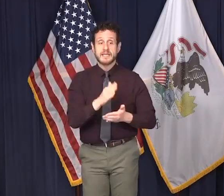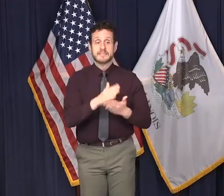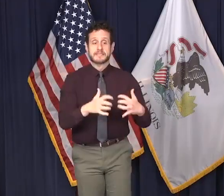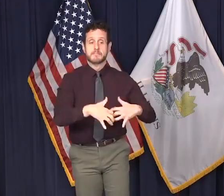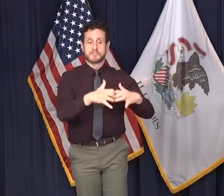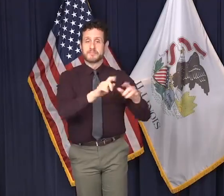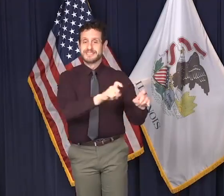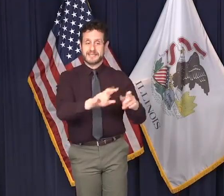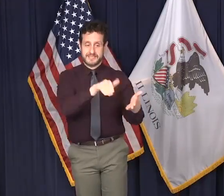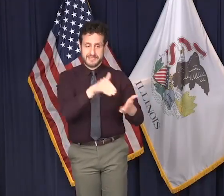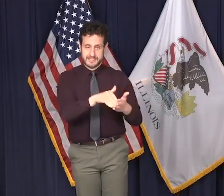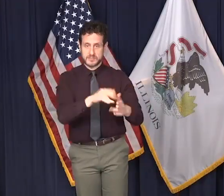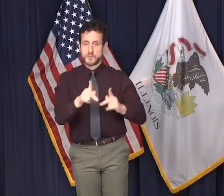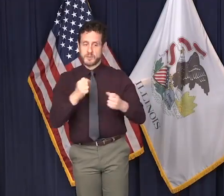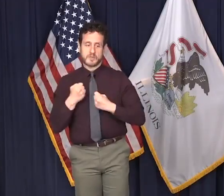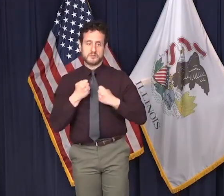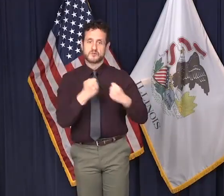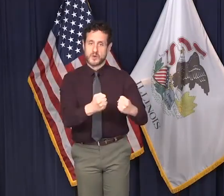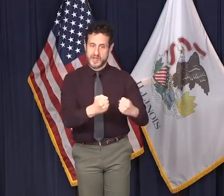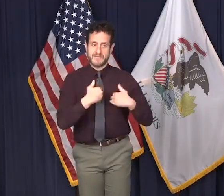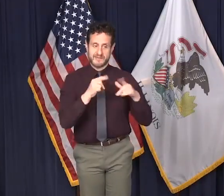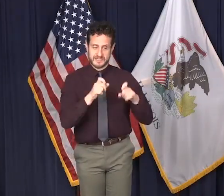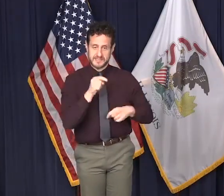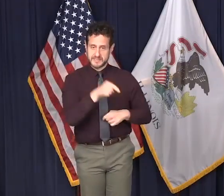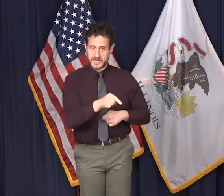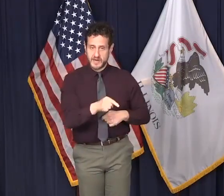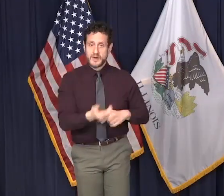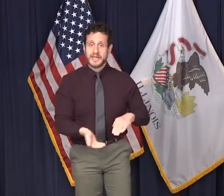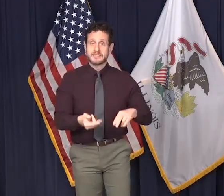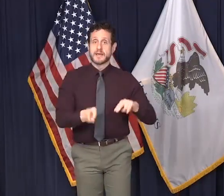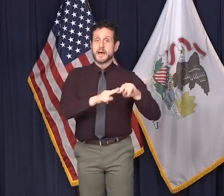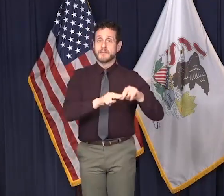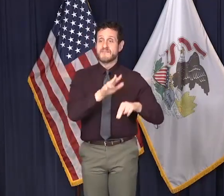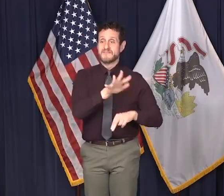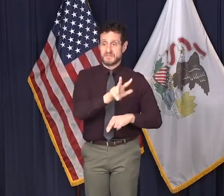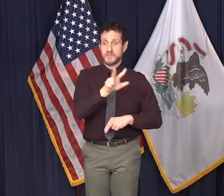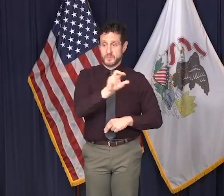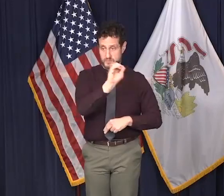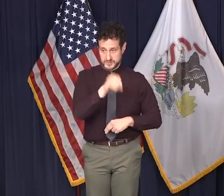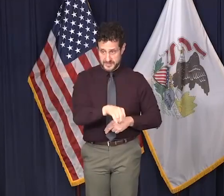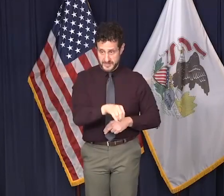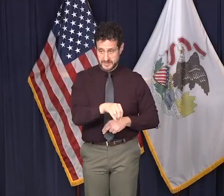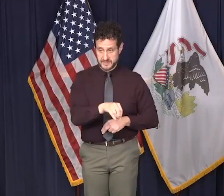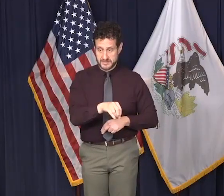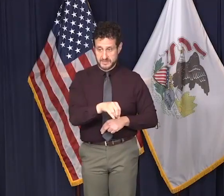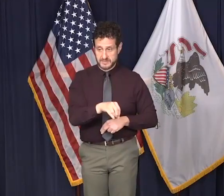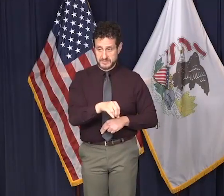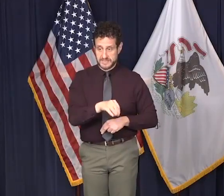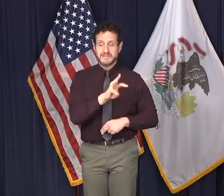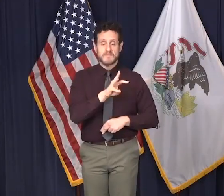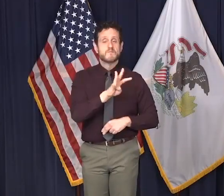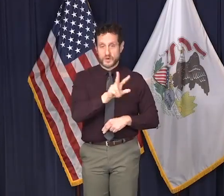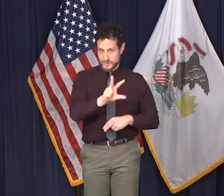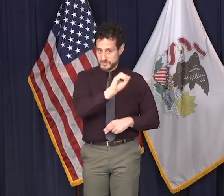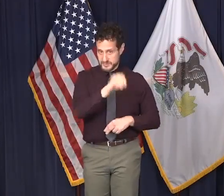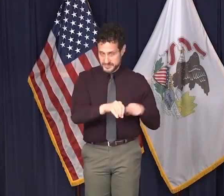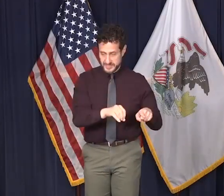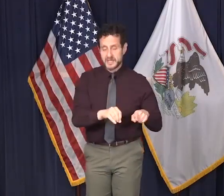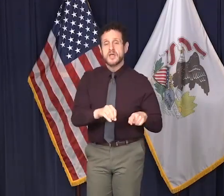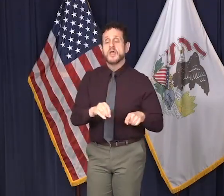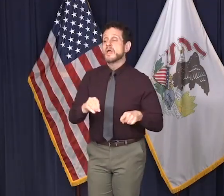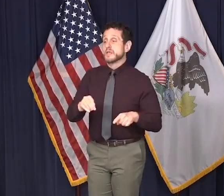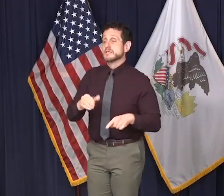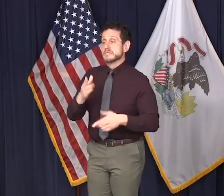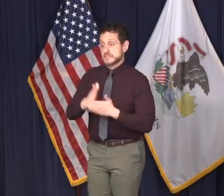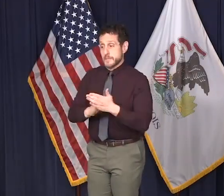up 53% since July 6th, and we are expanding to more lanes at high-volume sites and